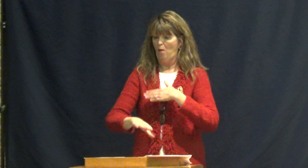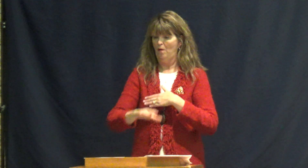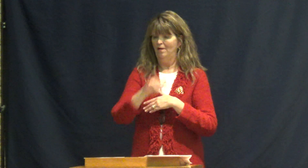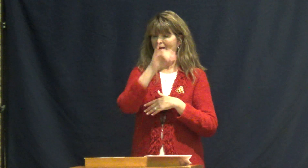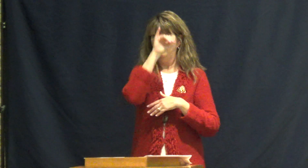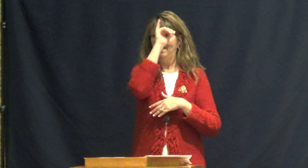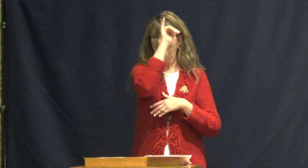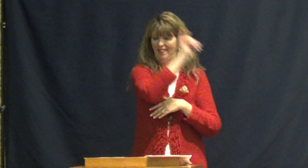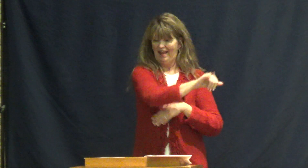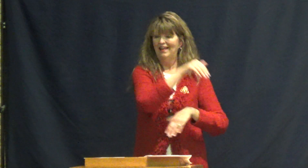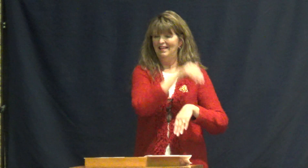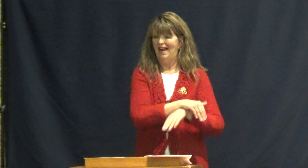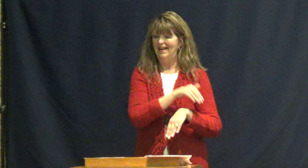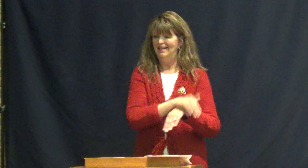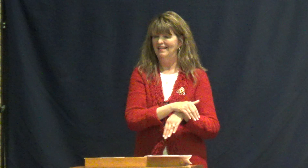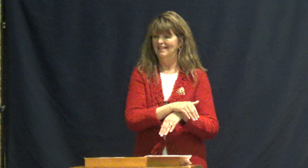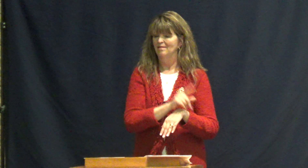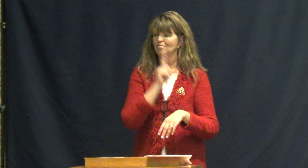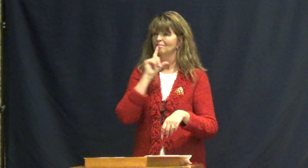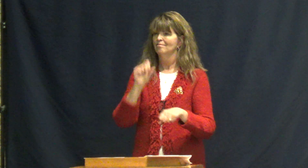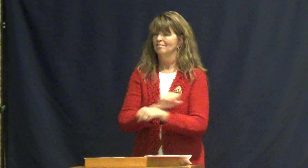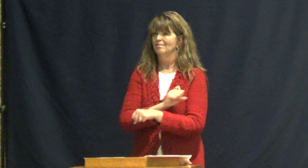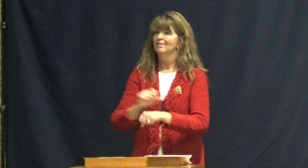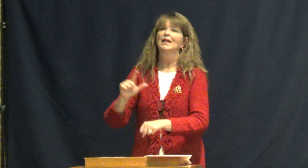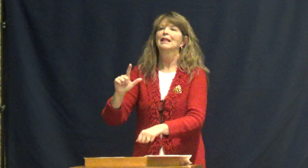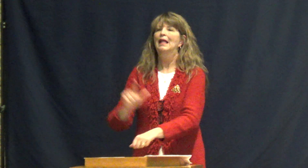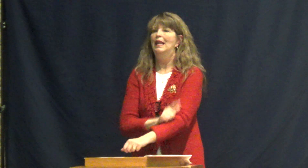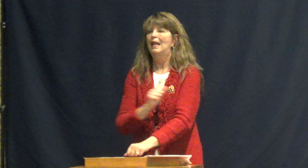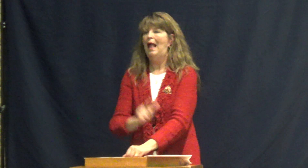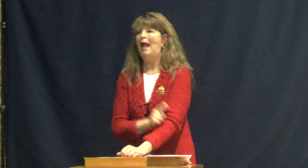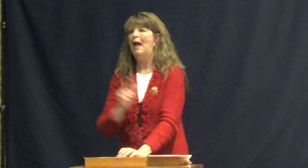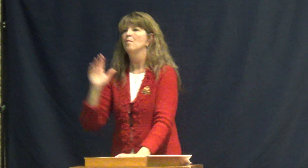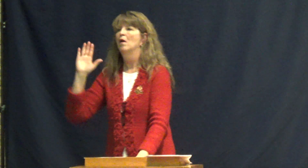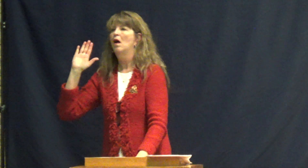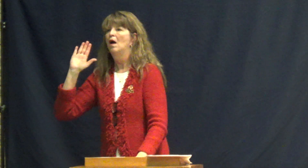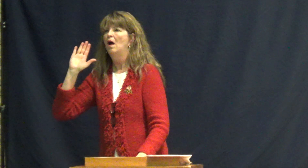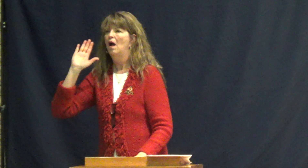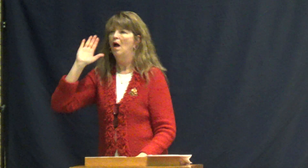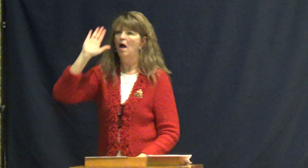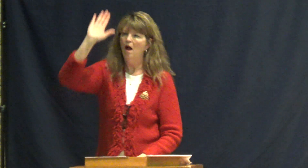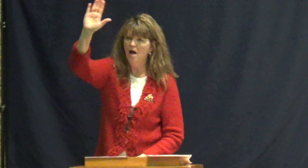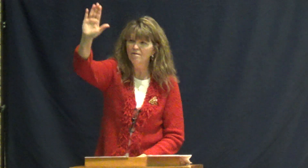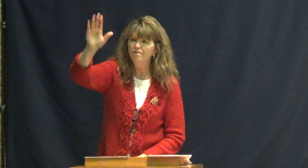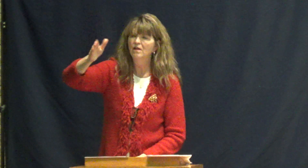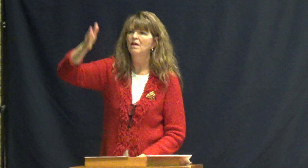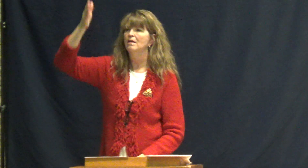that this lamb born that night was indeed